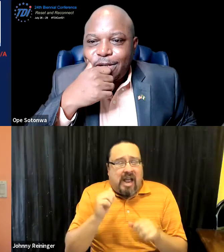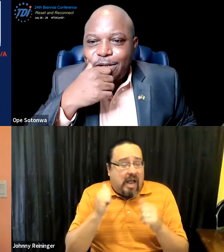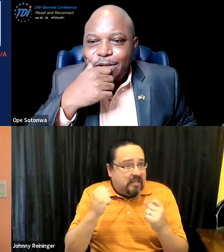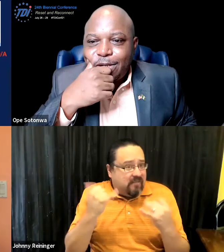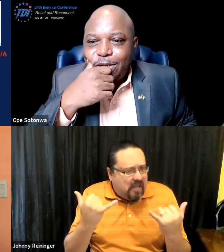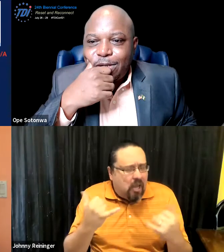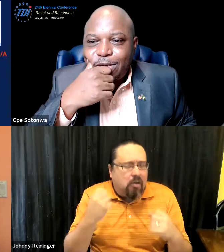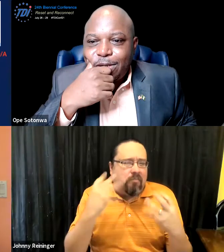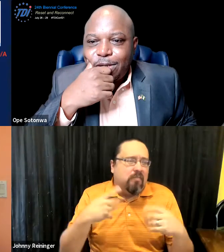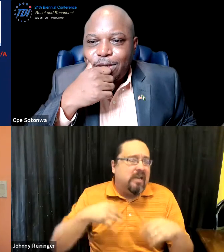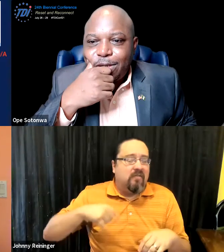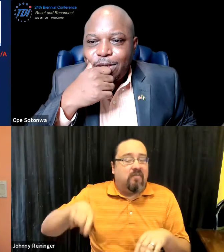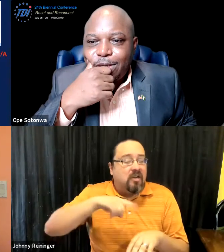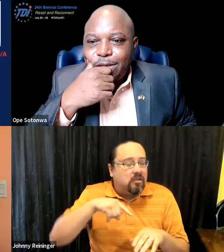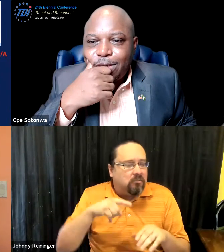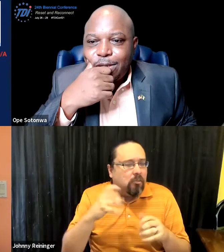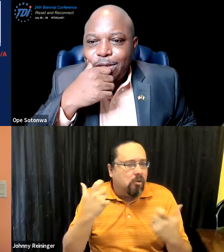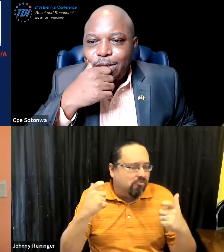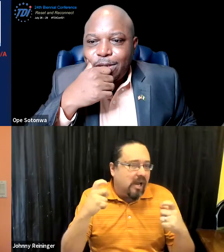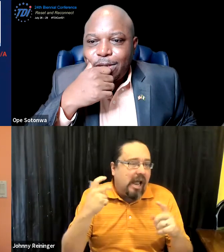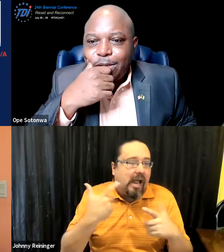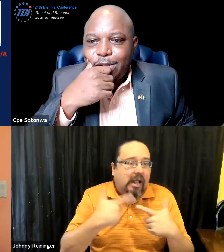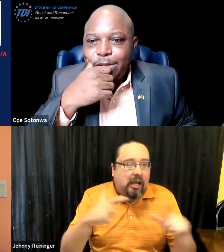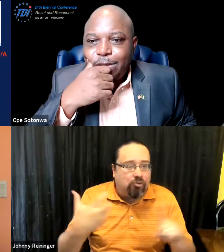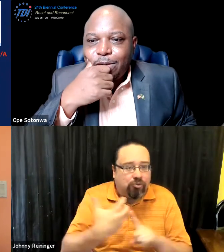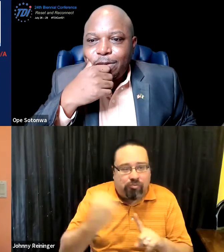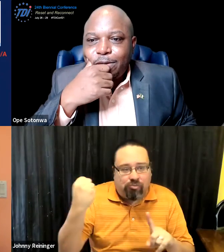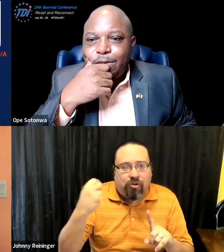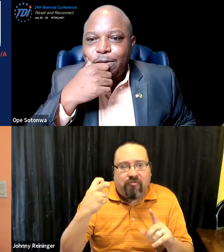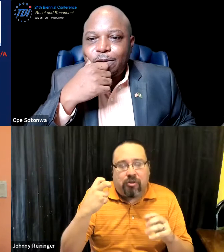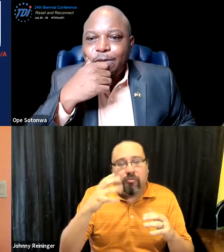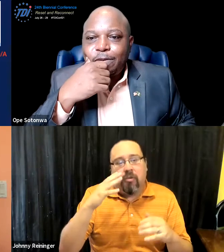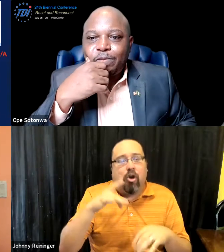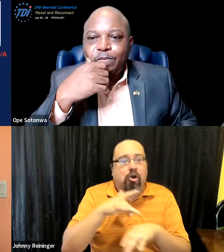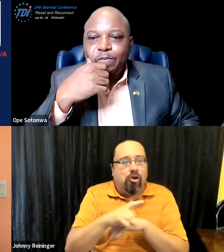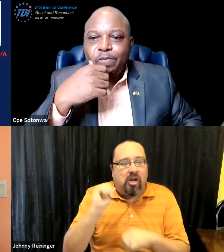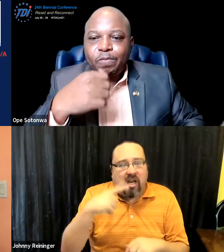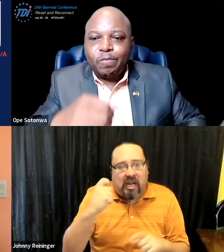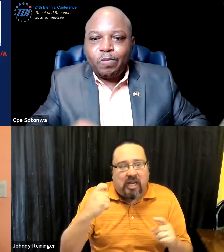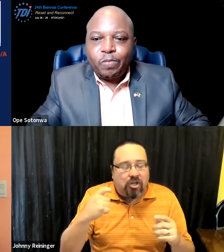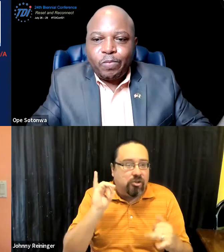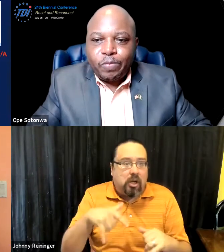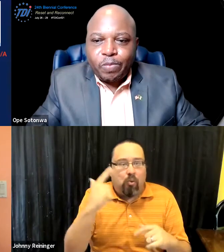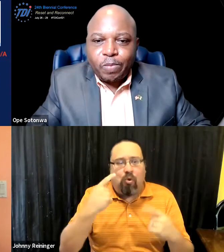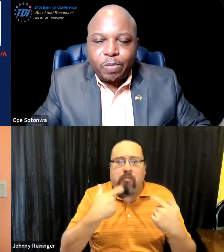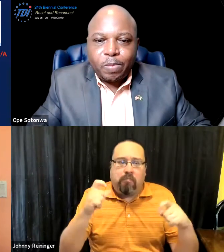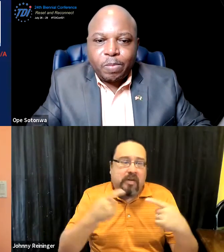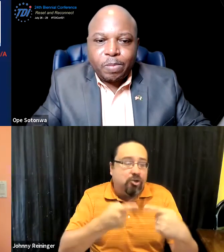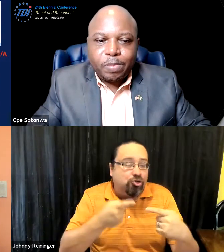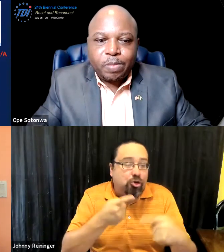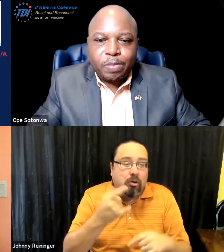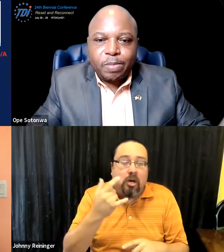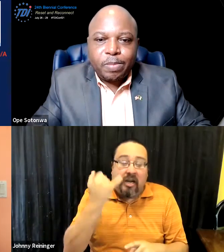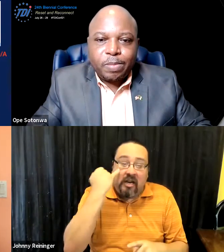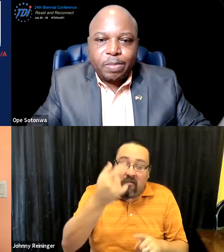people. So as of now, many of us have suffered from language deprivation